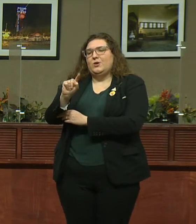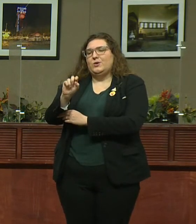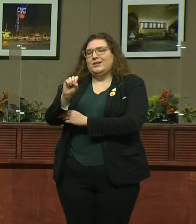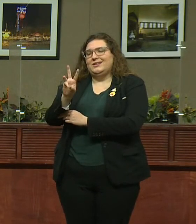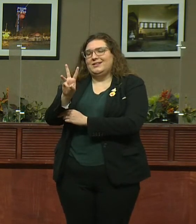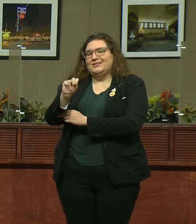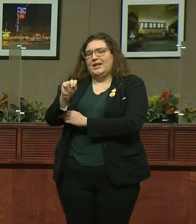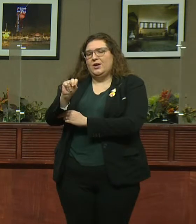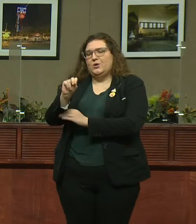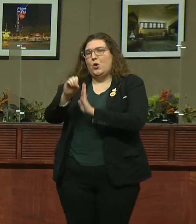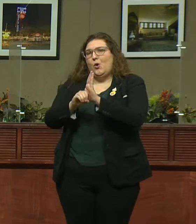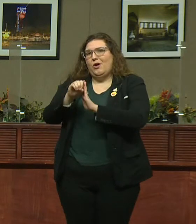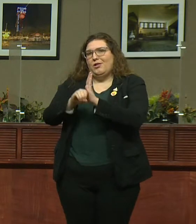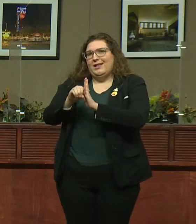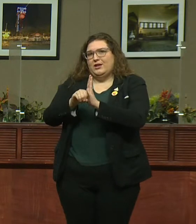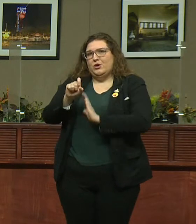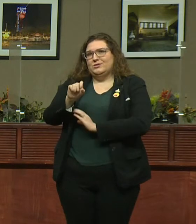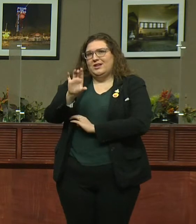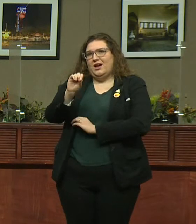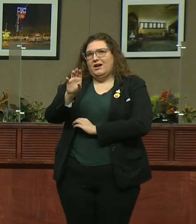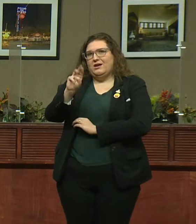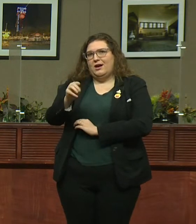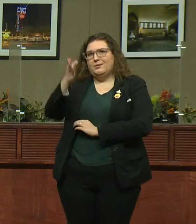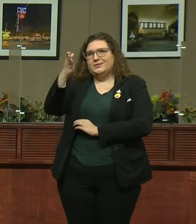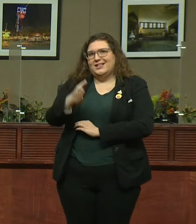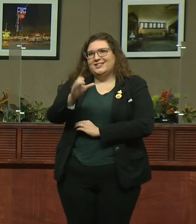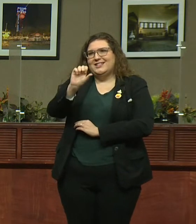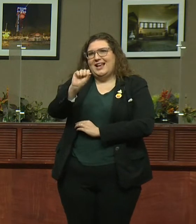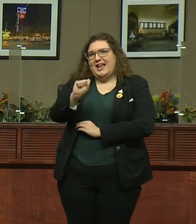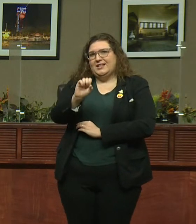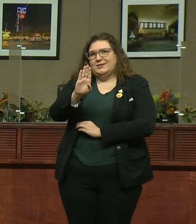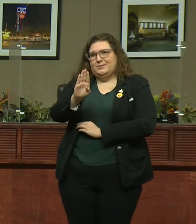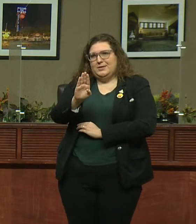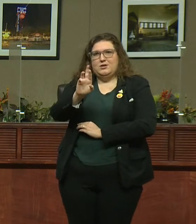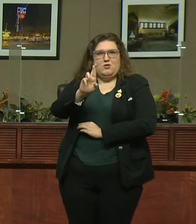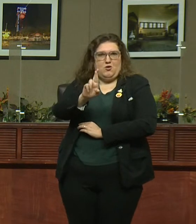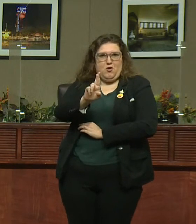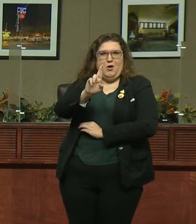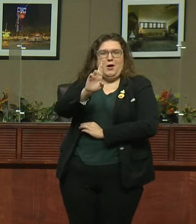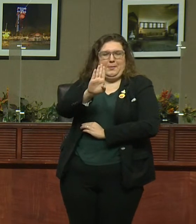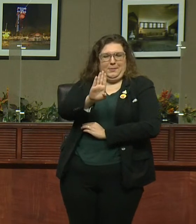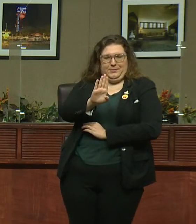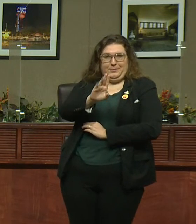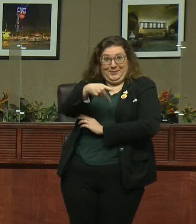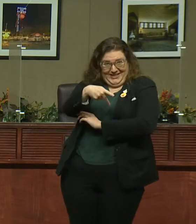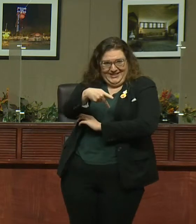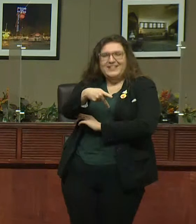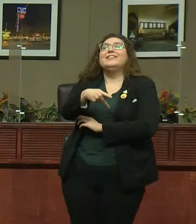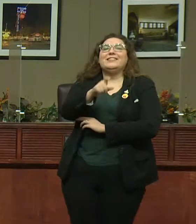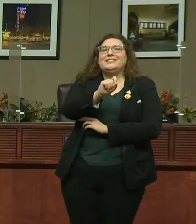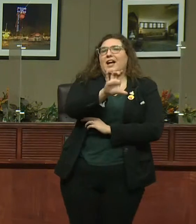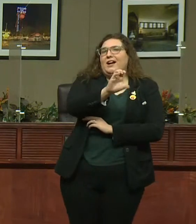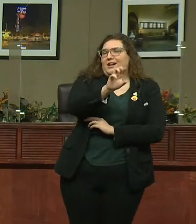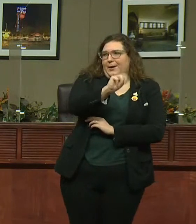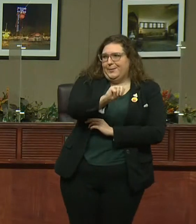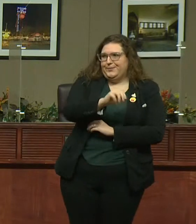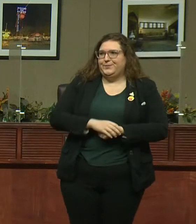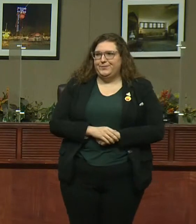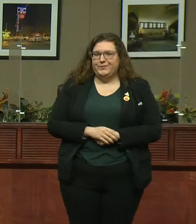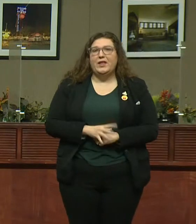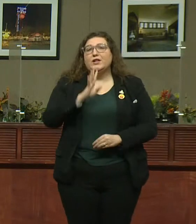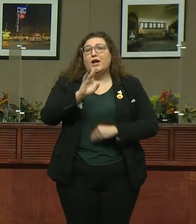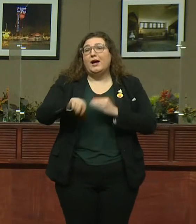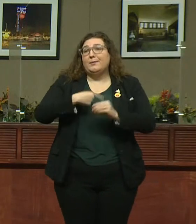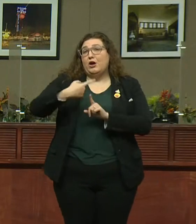downtownorlando.com/SBRAP, which is Small Business Rental Assistance Program. And speaking of rental assistance, today I'm pleased